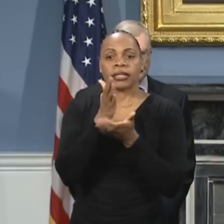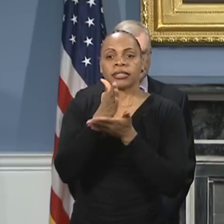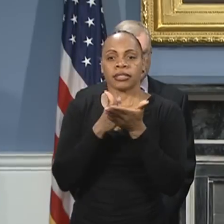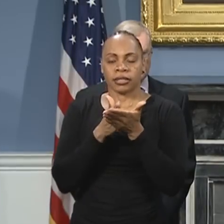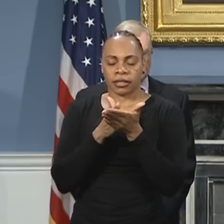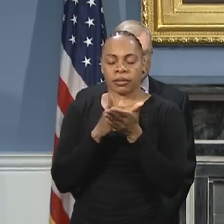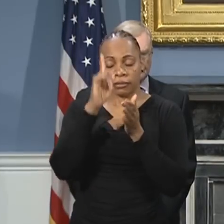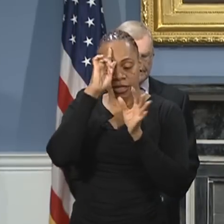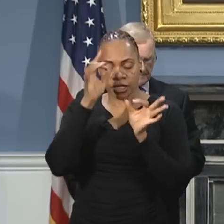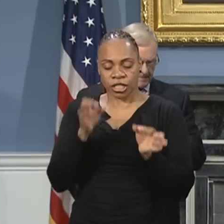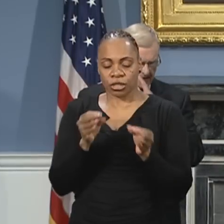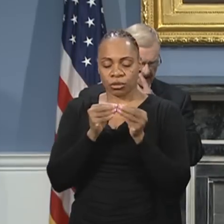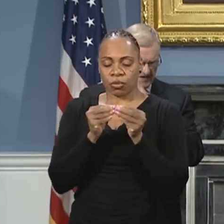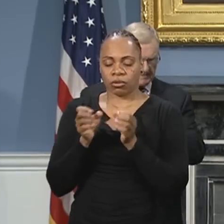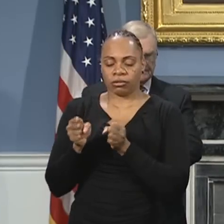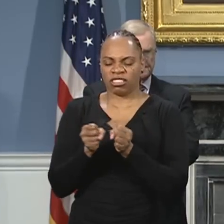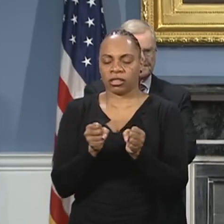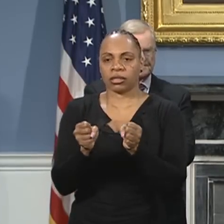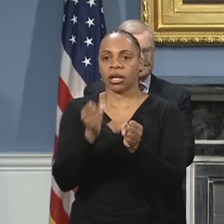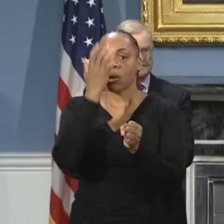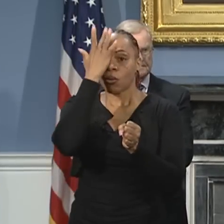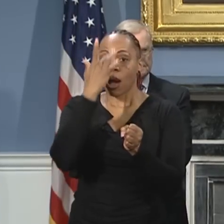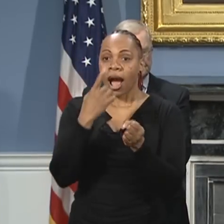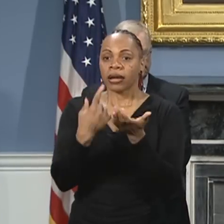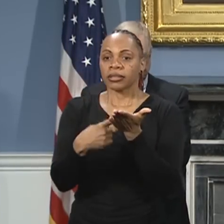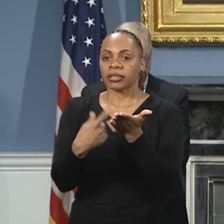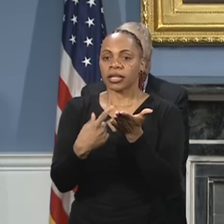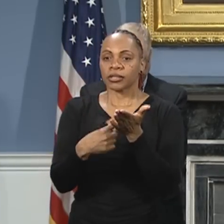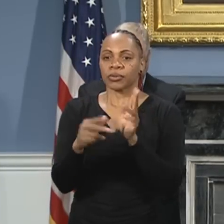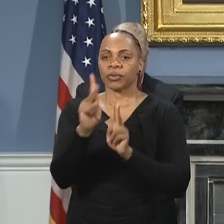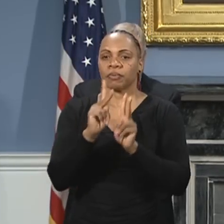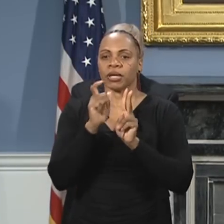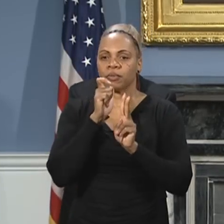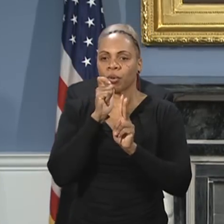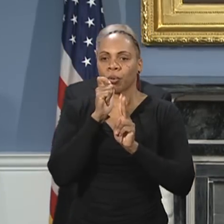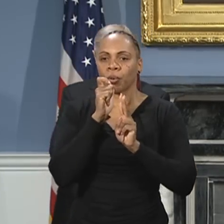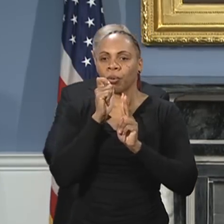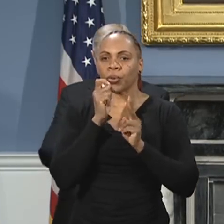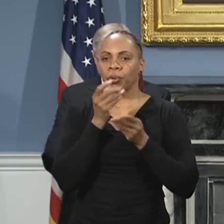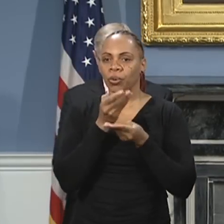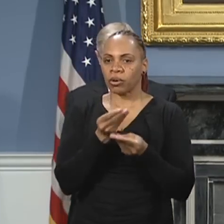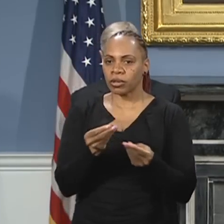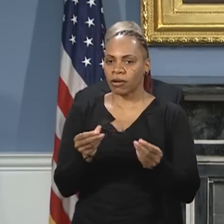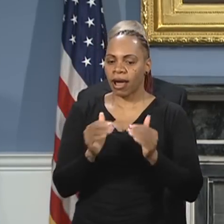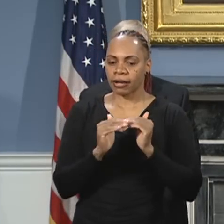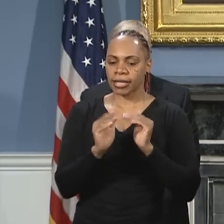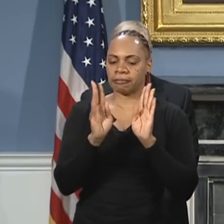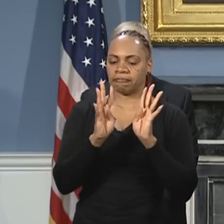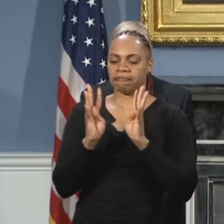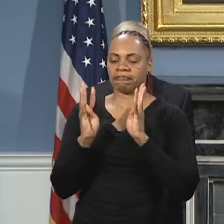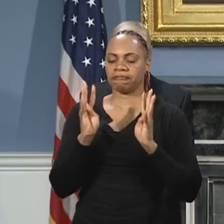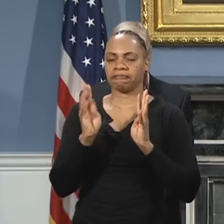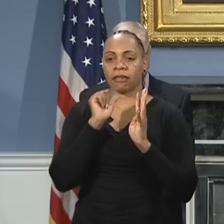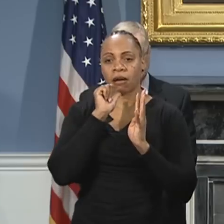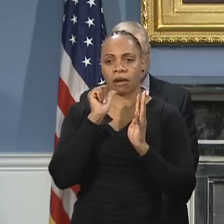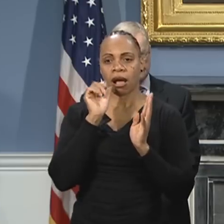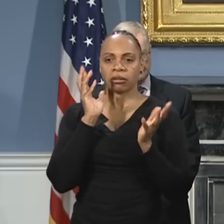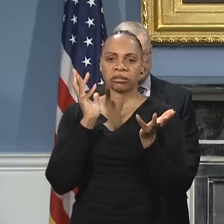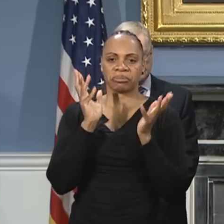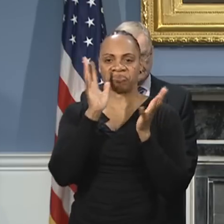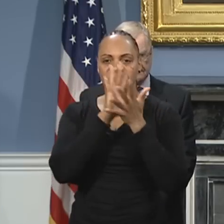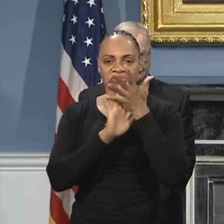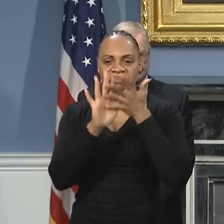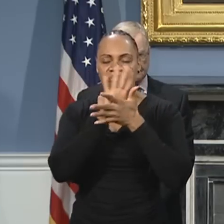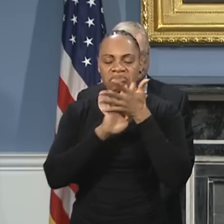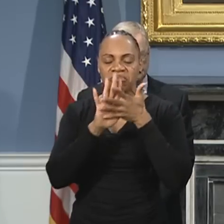fashion because we're talking to people on the ground. Again, I'm not going to mince words about the fact that I think the previous administration didn't do that particularly well, and